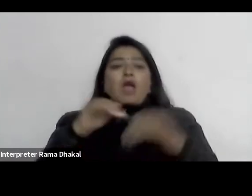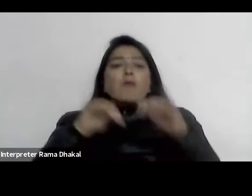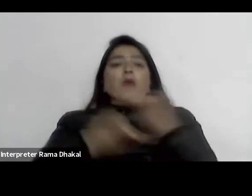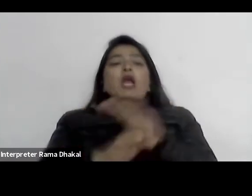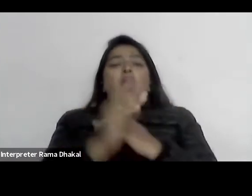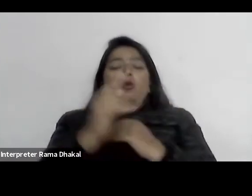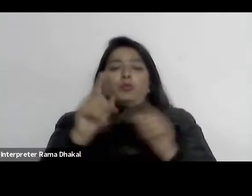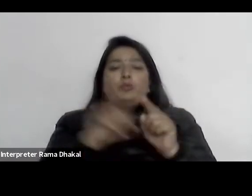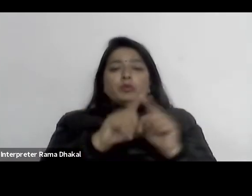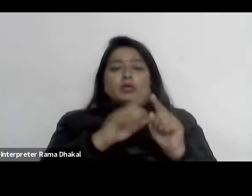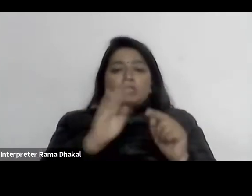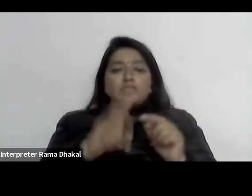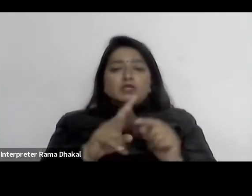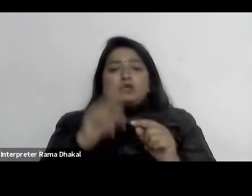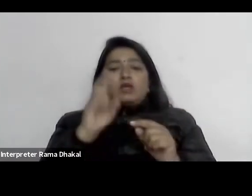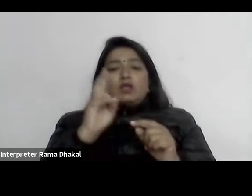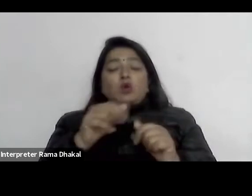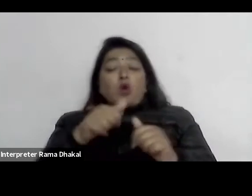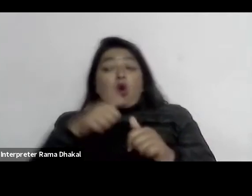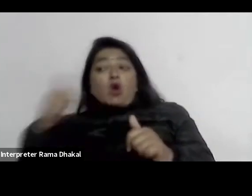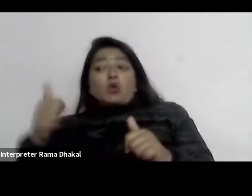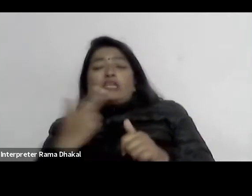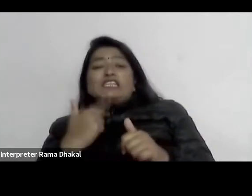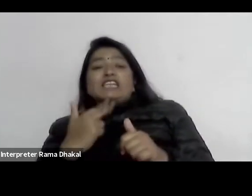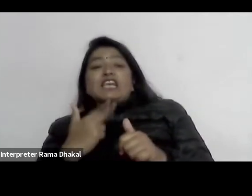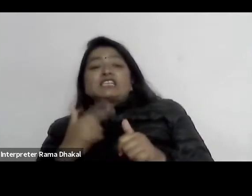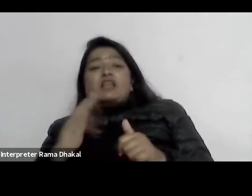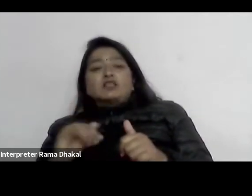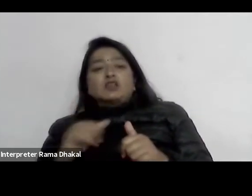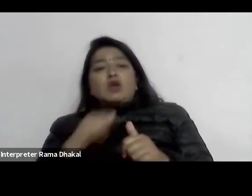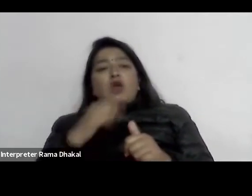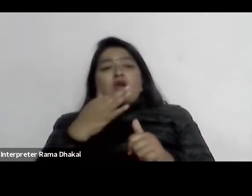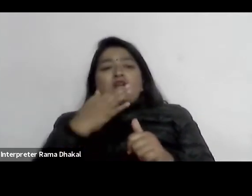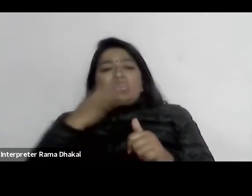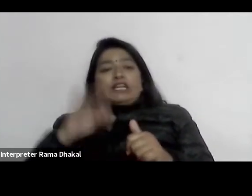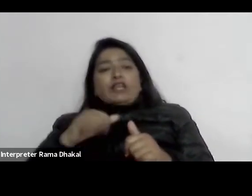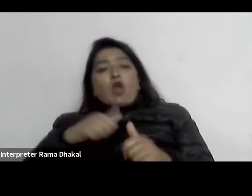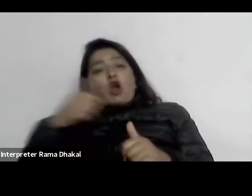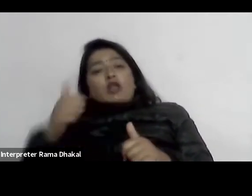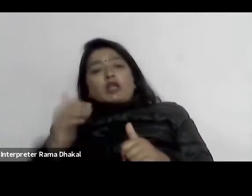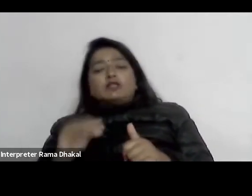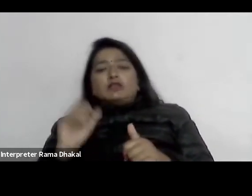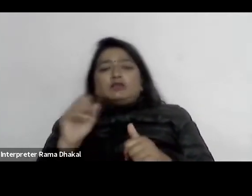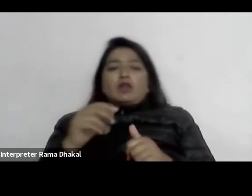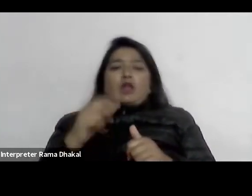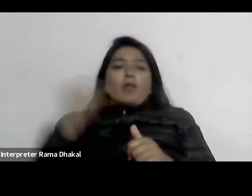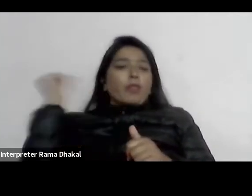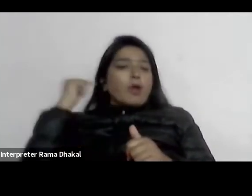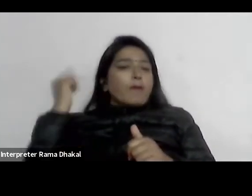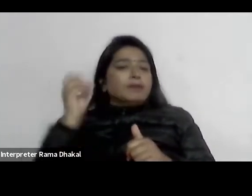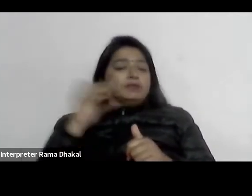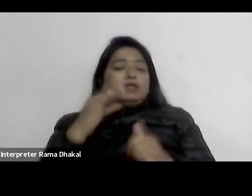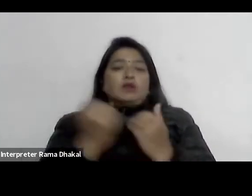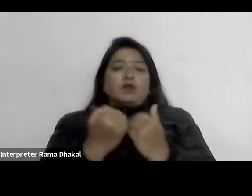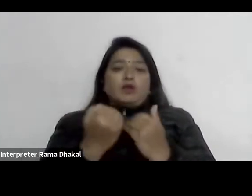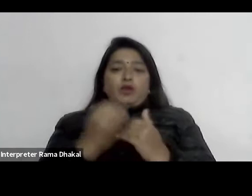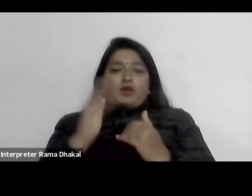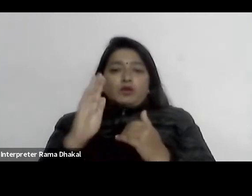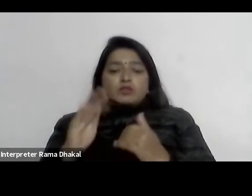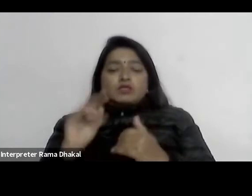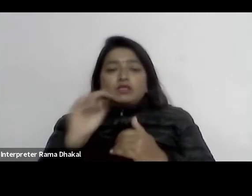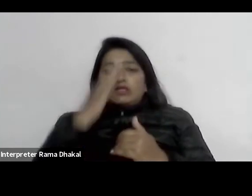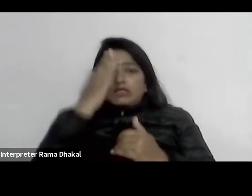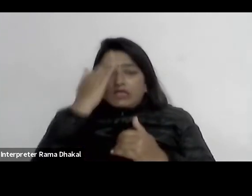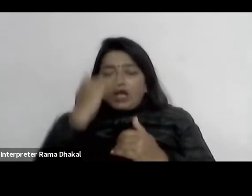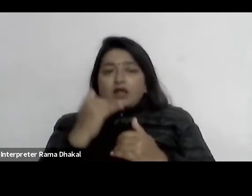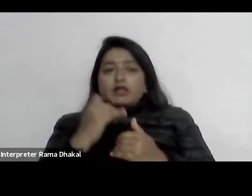because they had another desire and another decision for their lives. So this collapsing of migration and trafficking is, I think, a serious